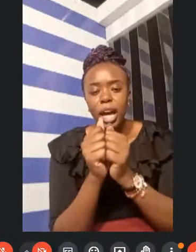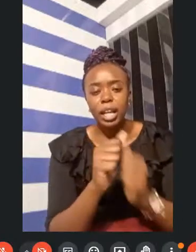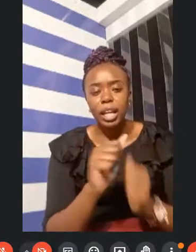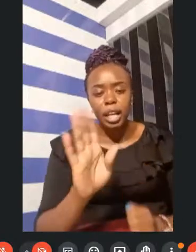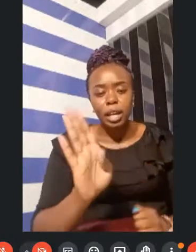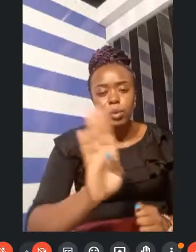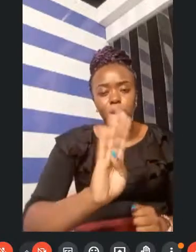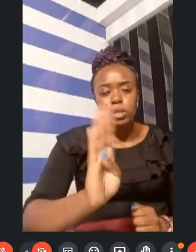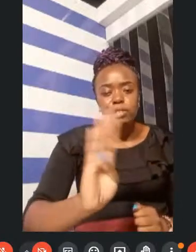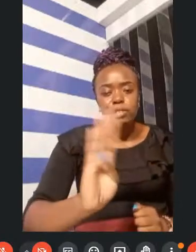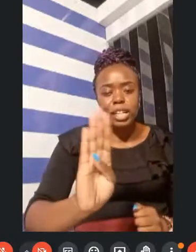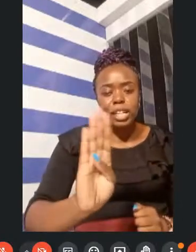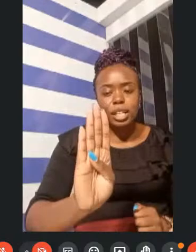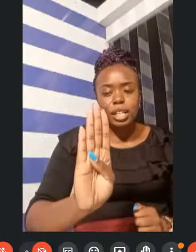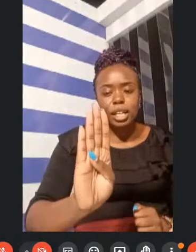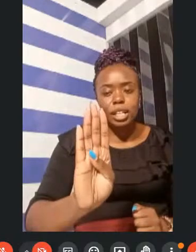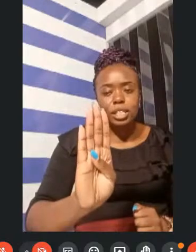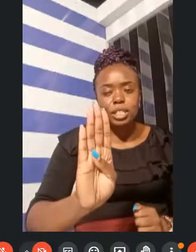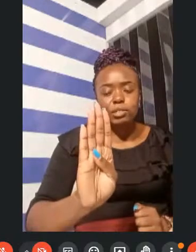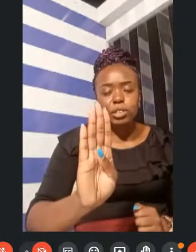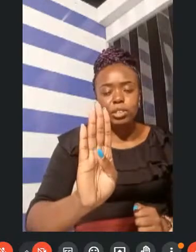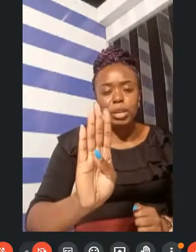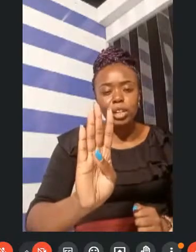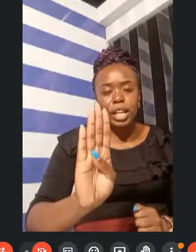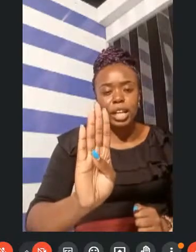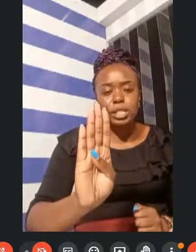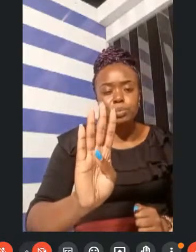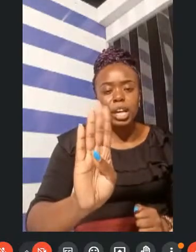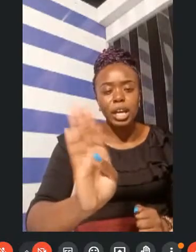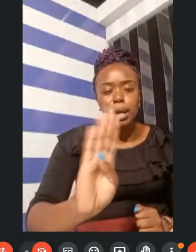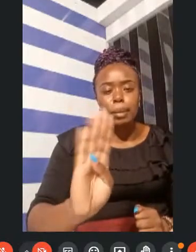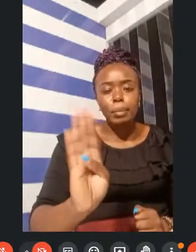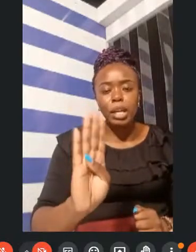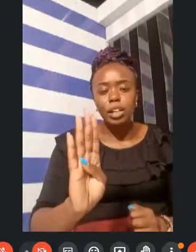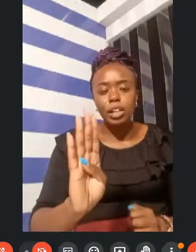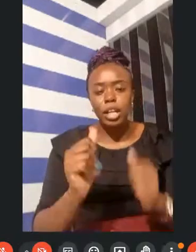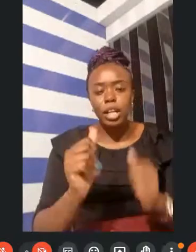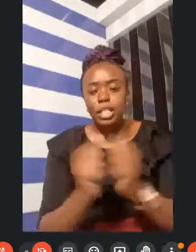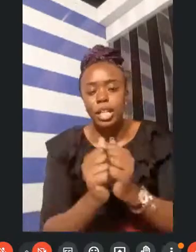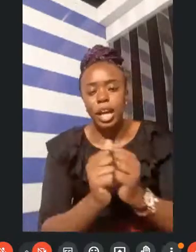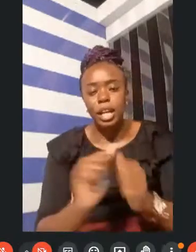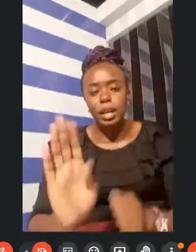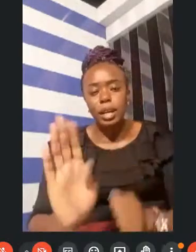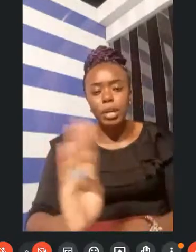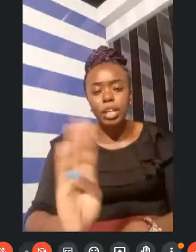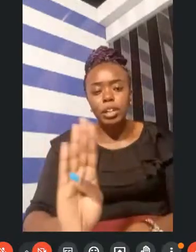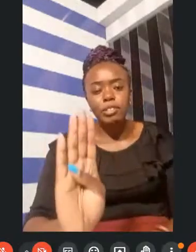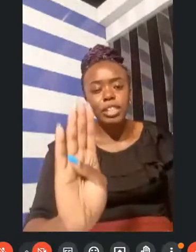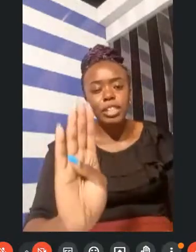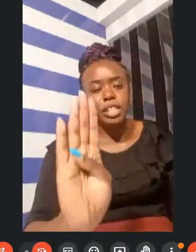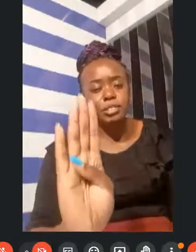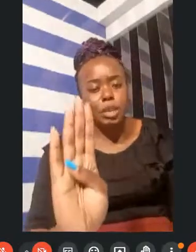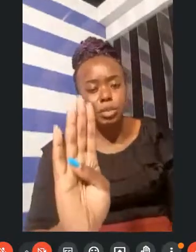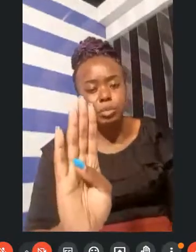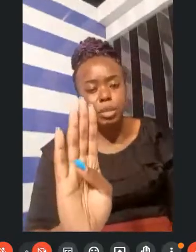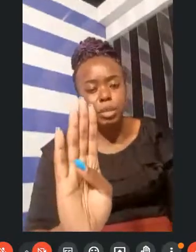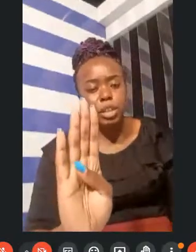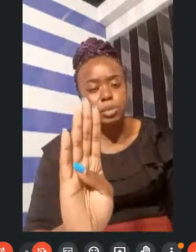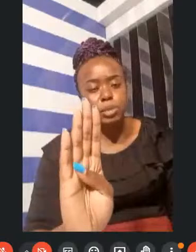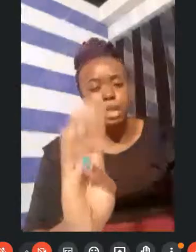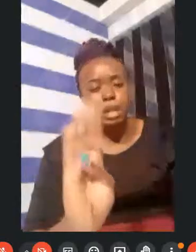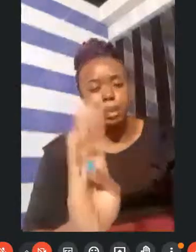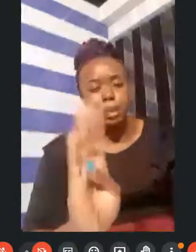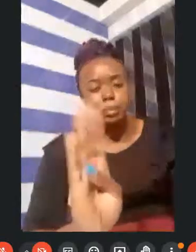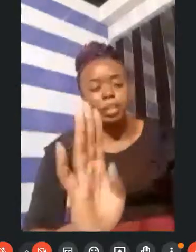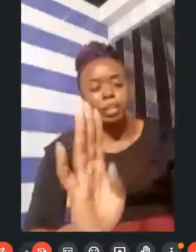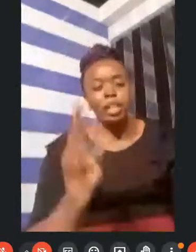say 10, we use the first initiative of billion, that is B, billion. 10 billion, the first alphabet of